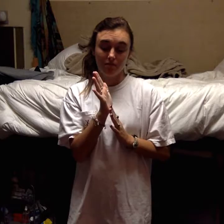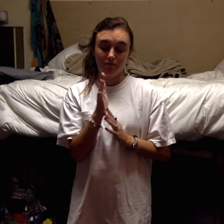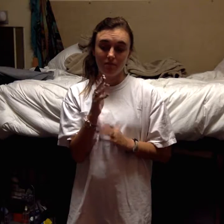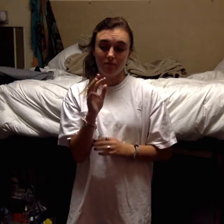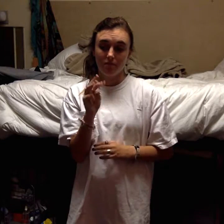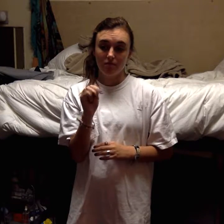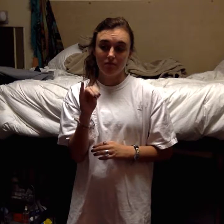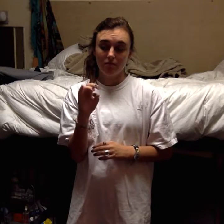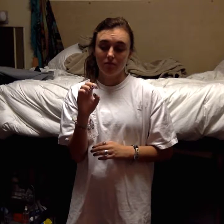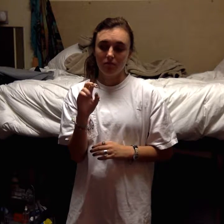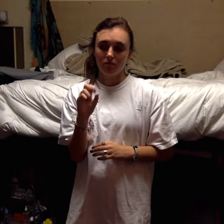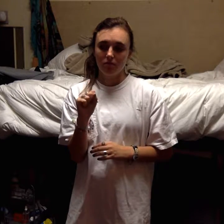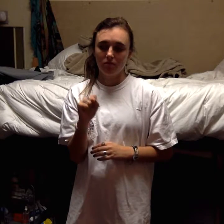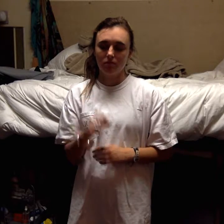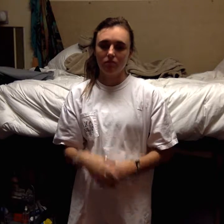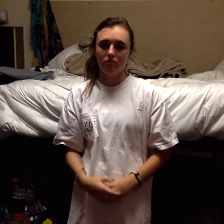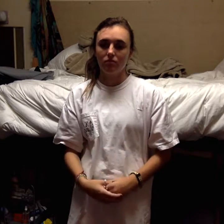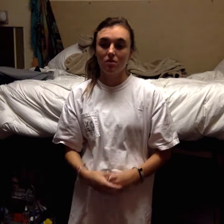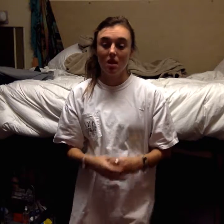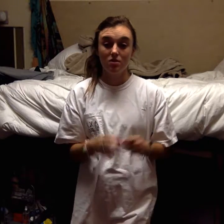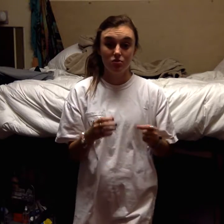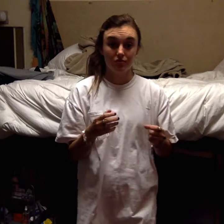and your ruler, and the eraser.